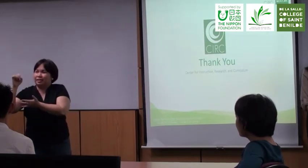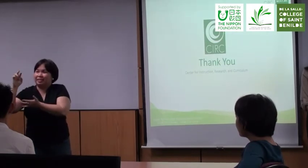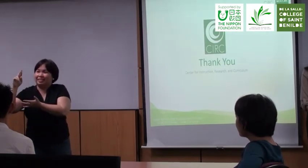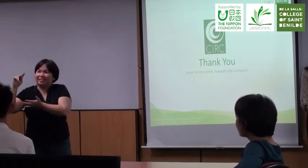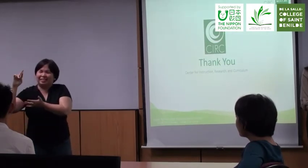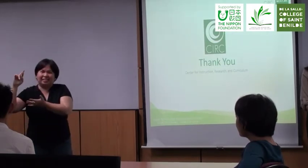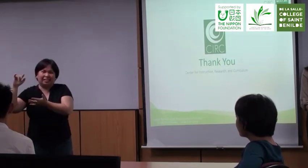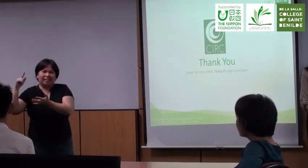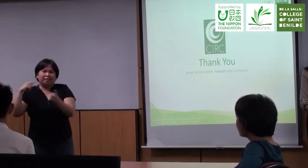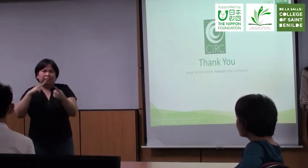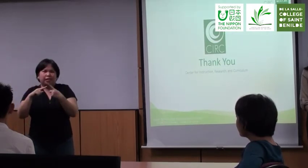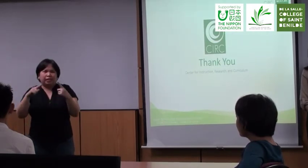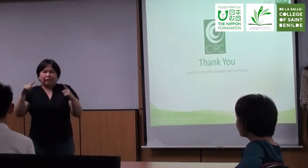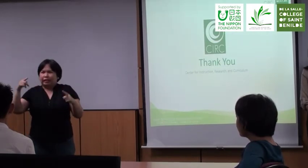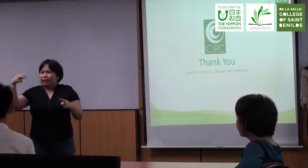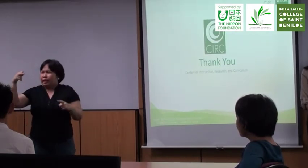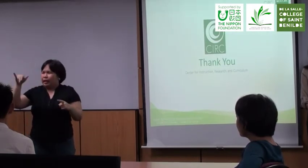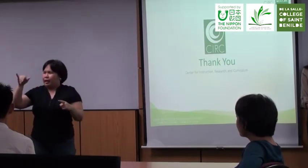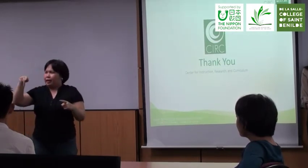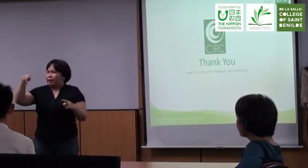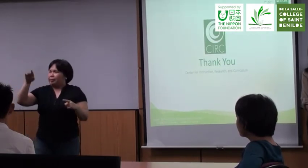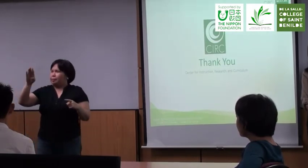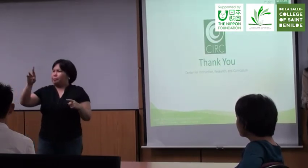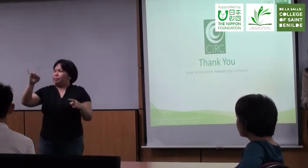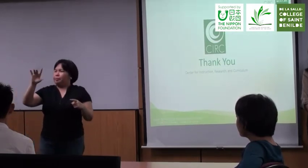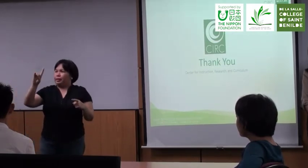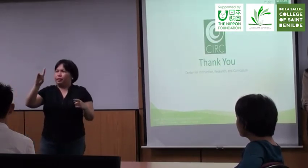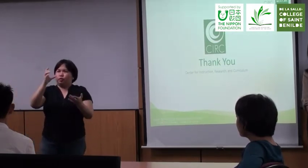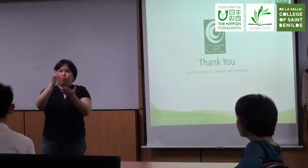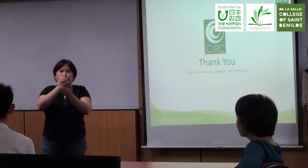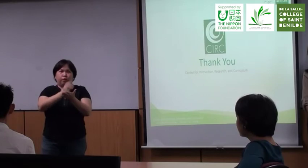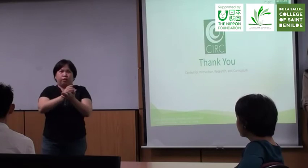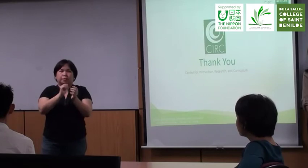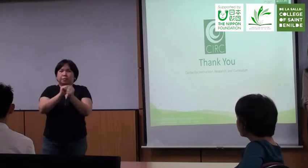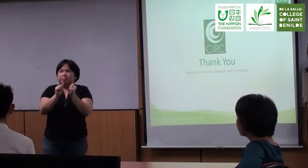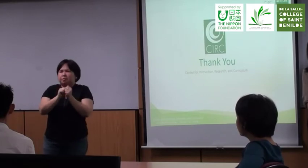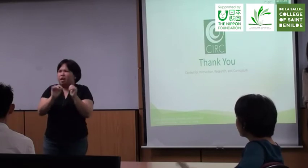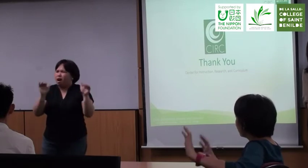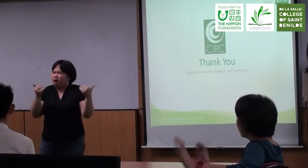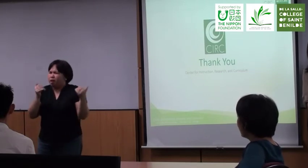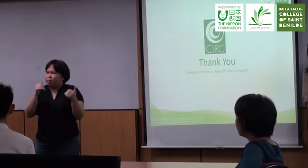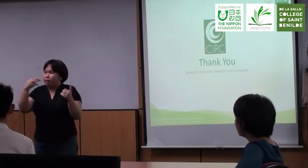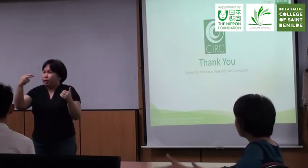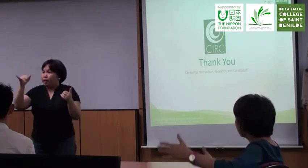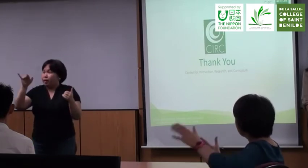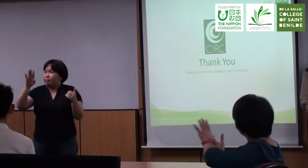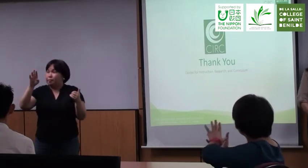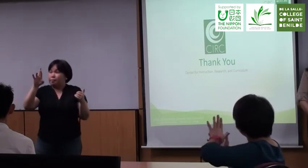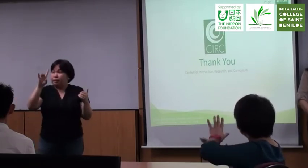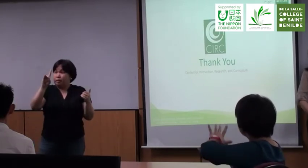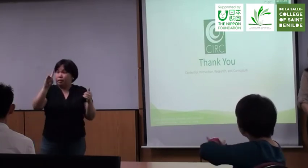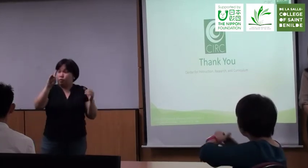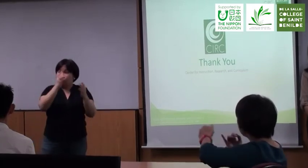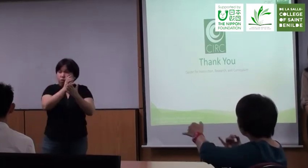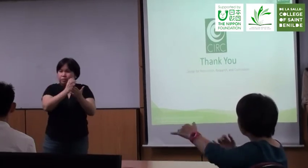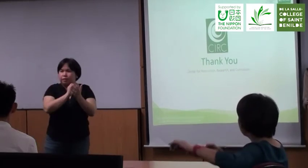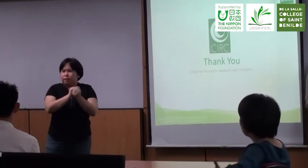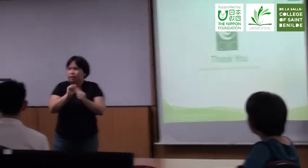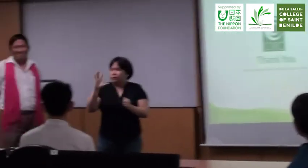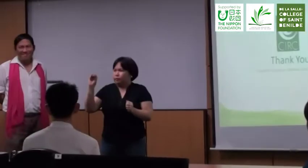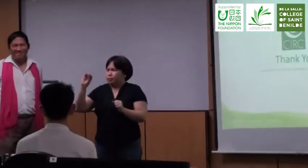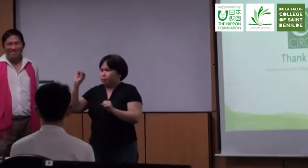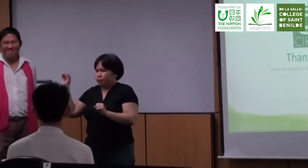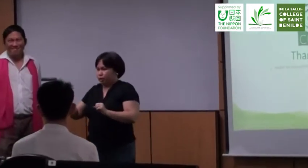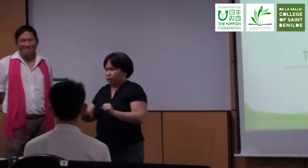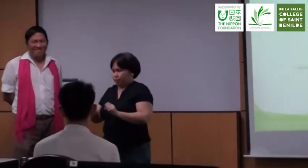courses. what does that mean? It means that 50% you spend inside the classroom face-to-face and 50% online.